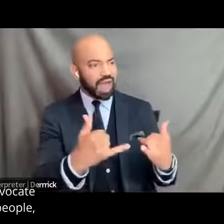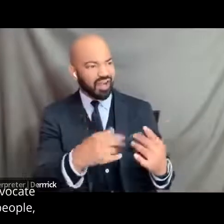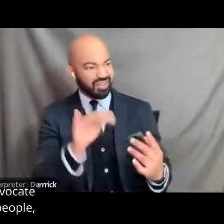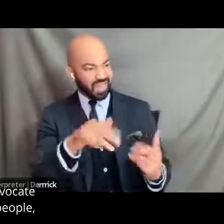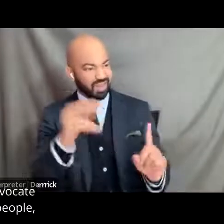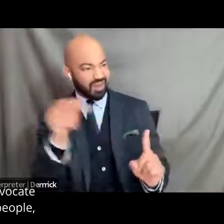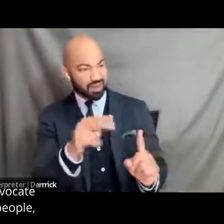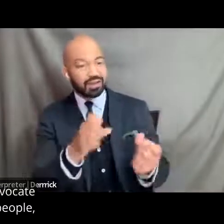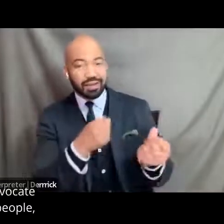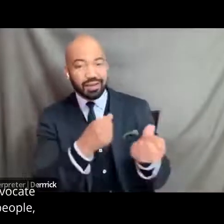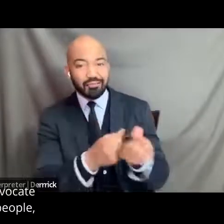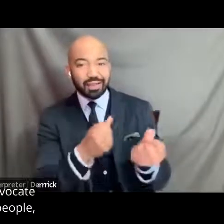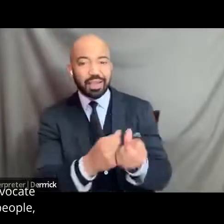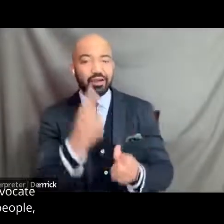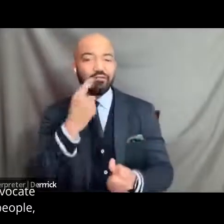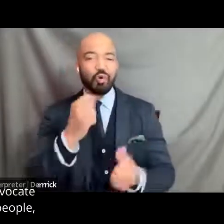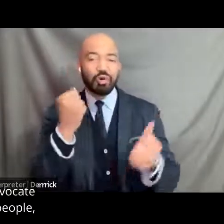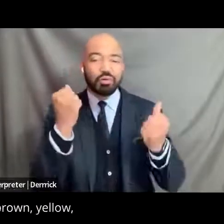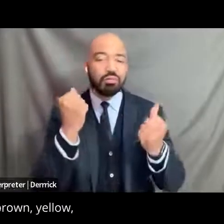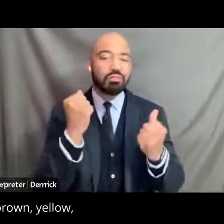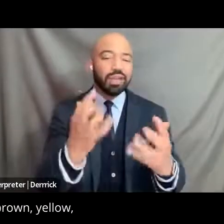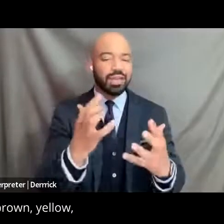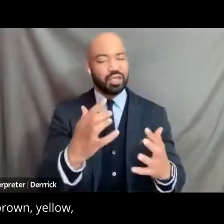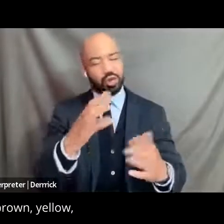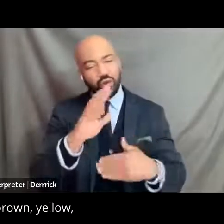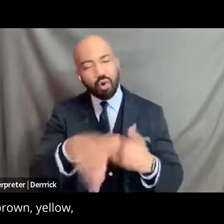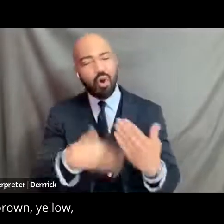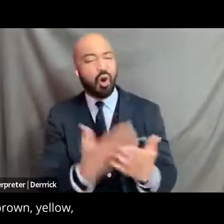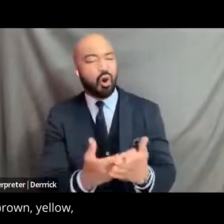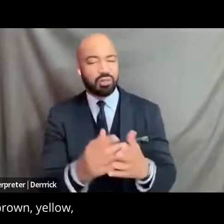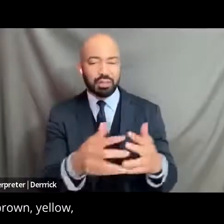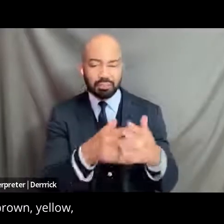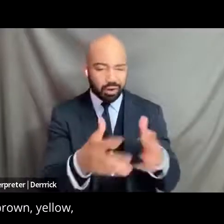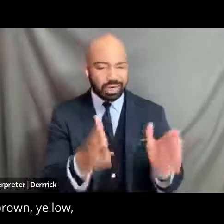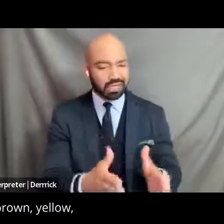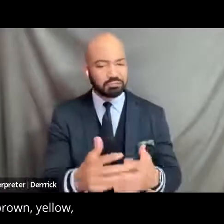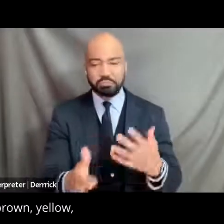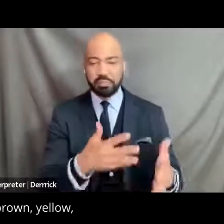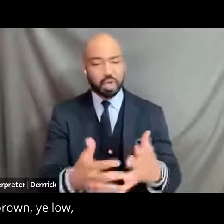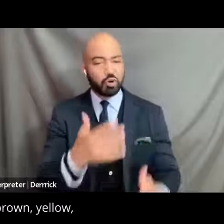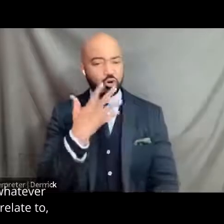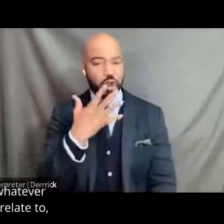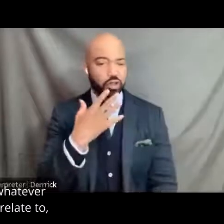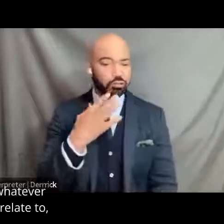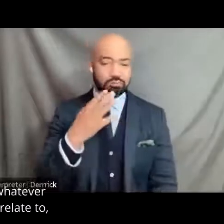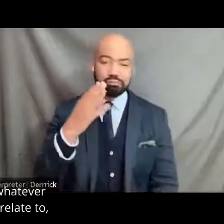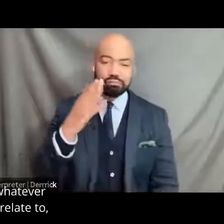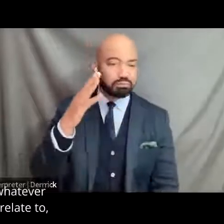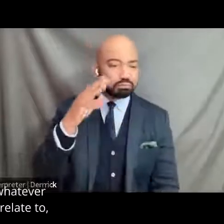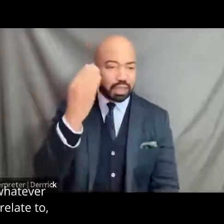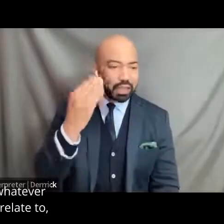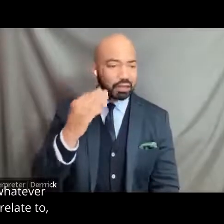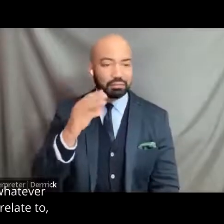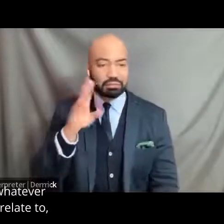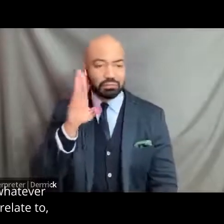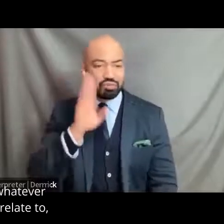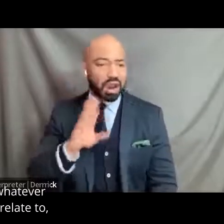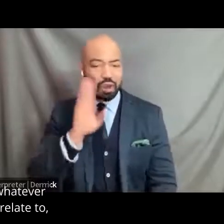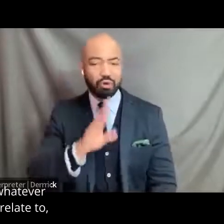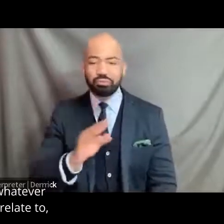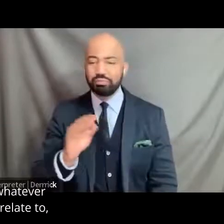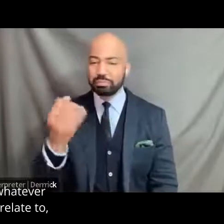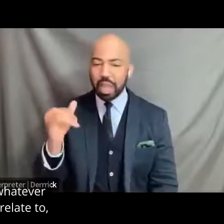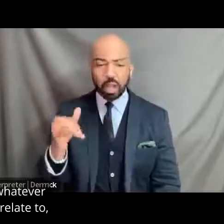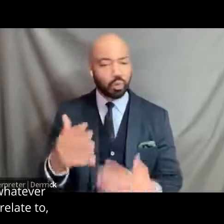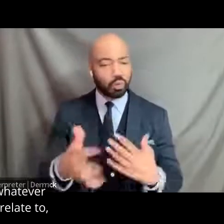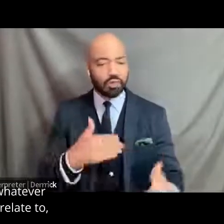really advocate for all american people whether you are black brown um yellow whatever color or whatever ethnicity